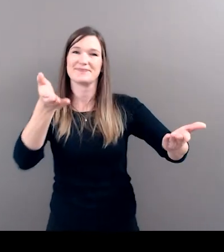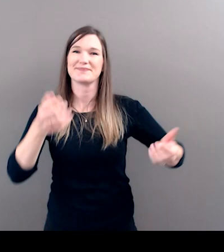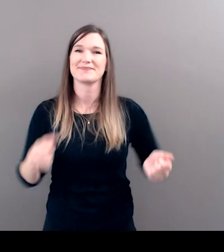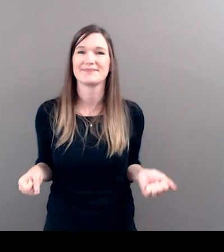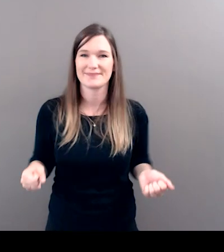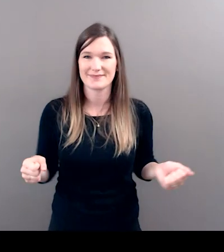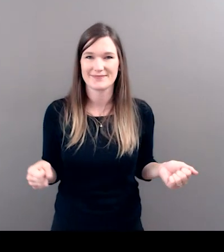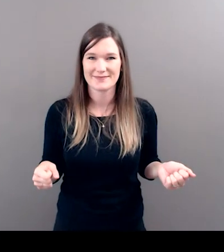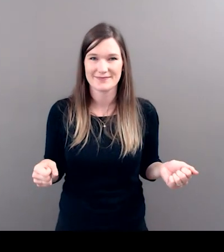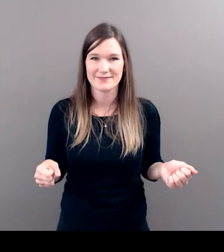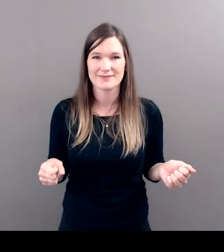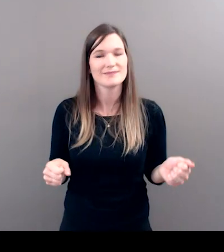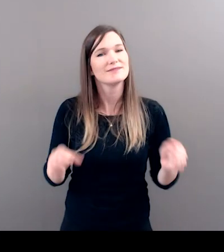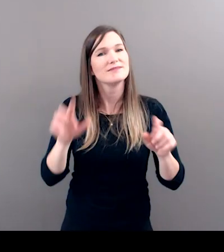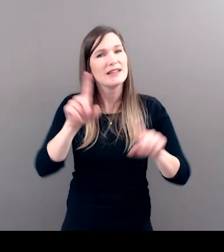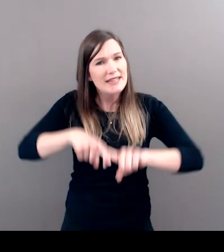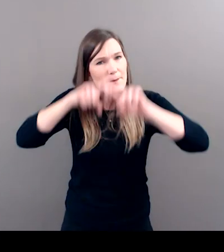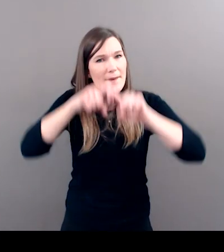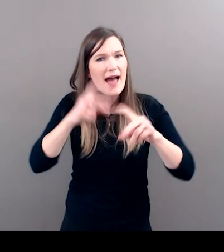done this before?